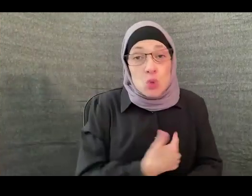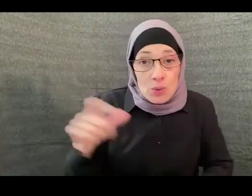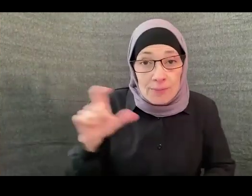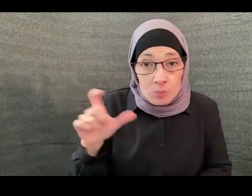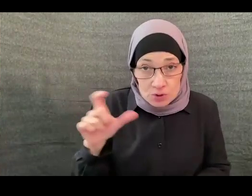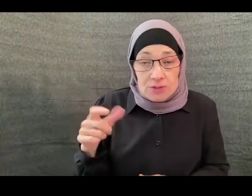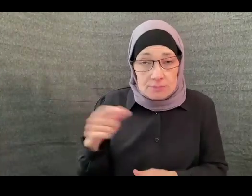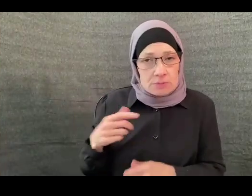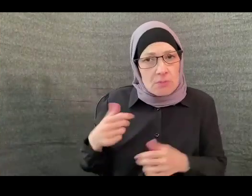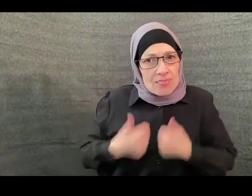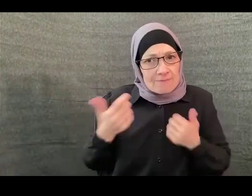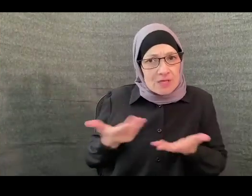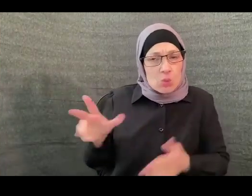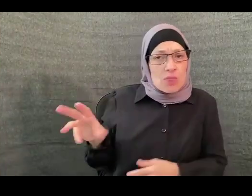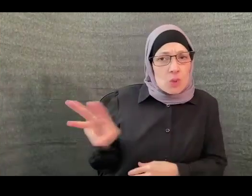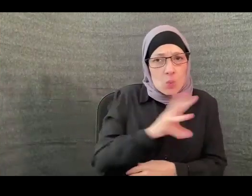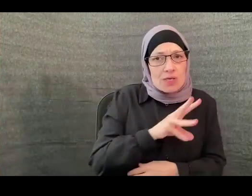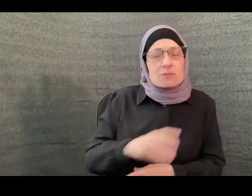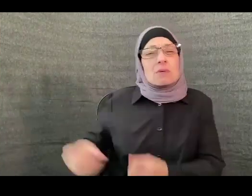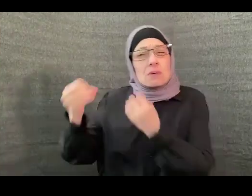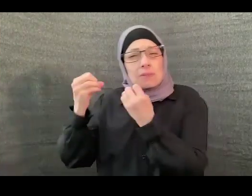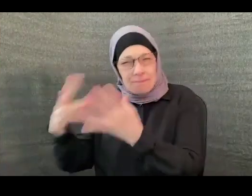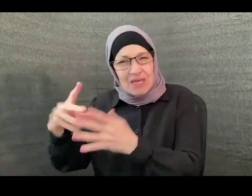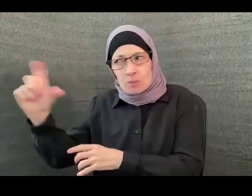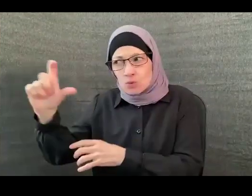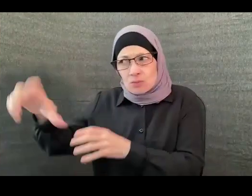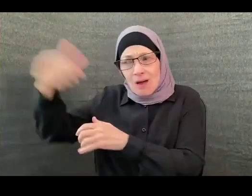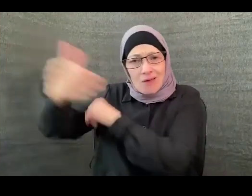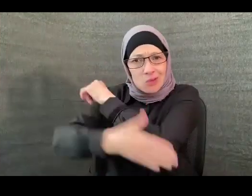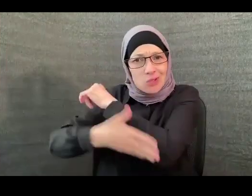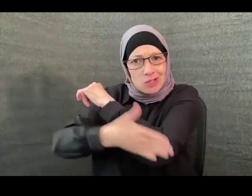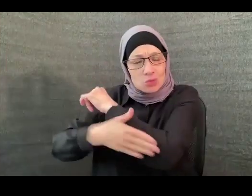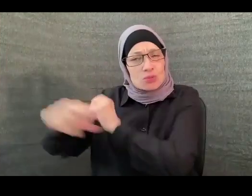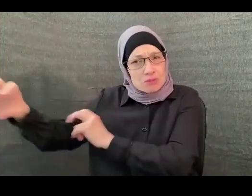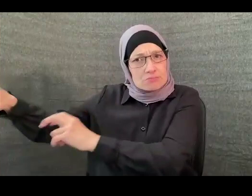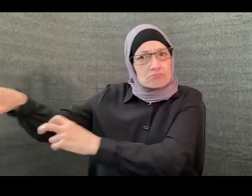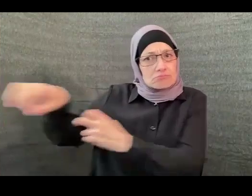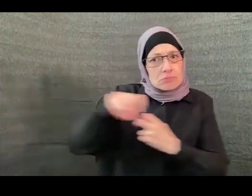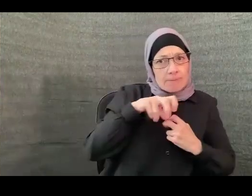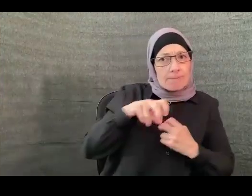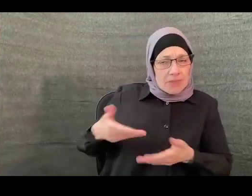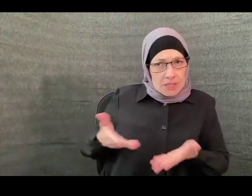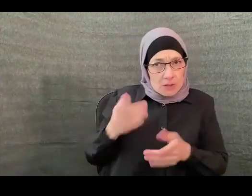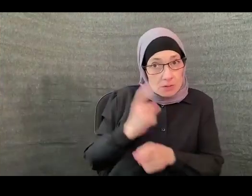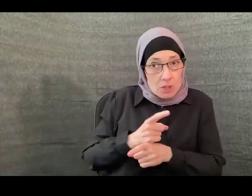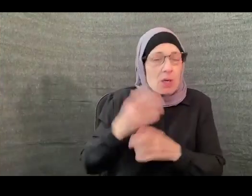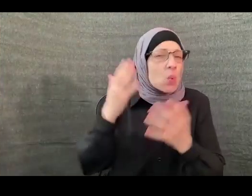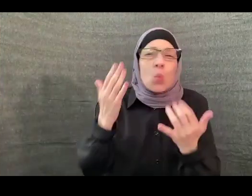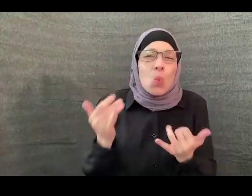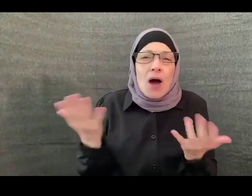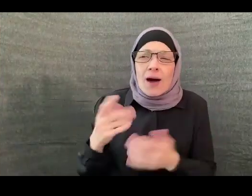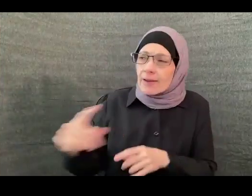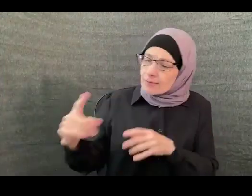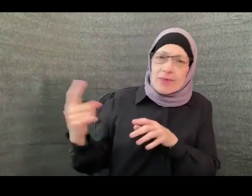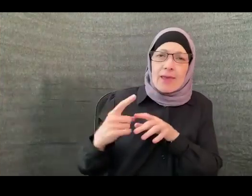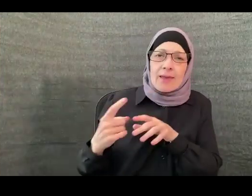time. Why? Because Muslims nowadays, under the oppressive regimes